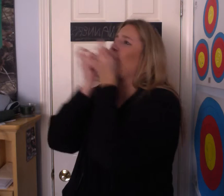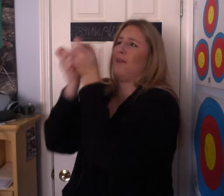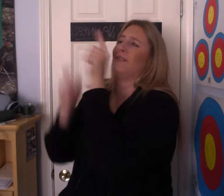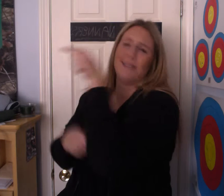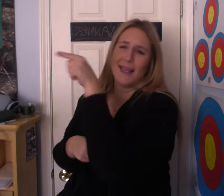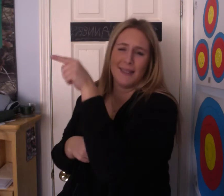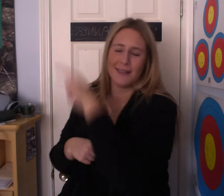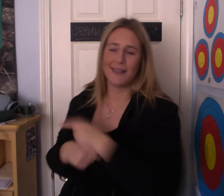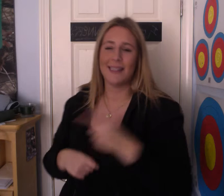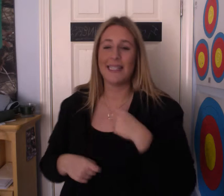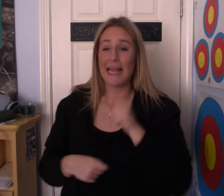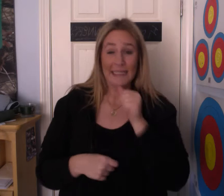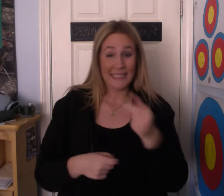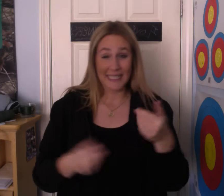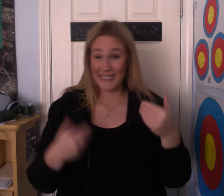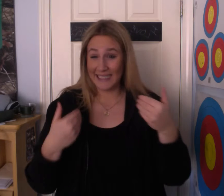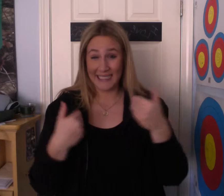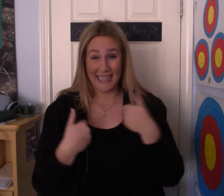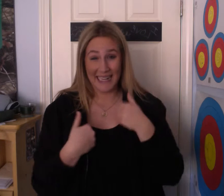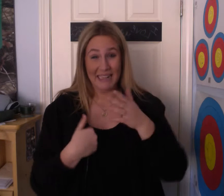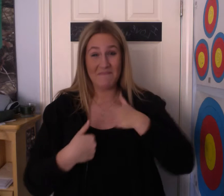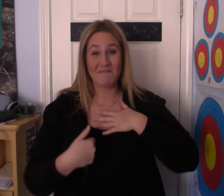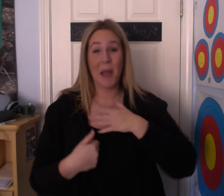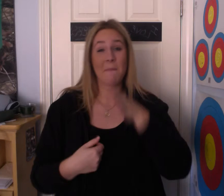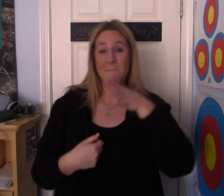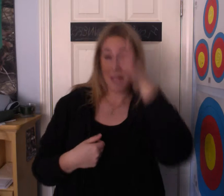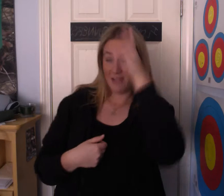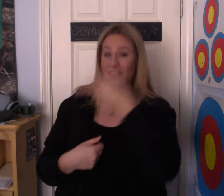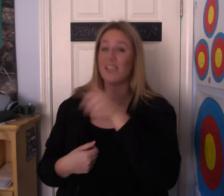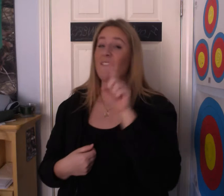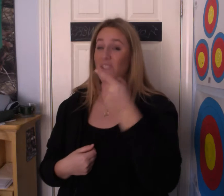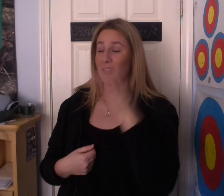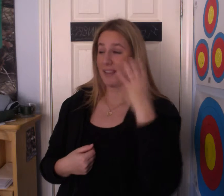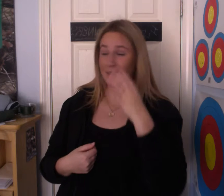and I didn't get it because my parents are first cousins, which they are.